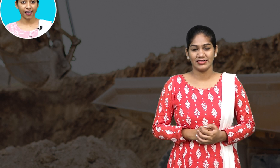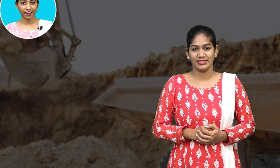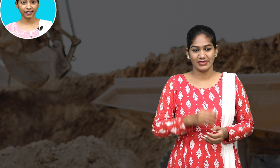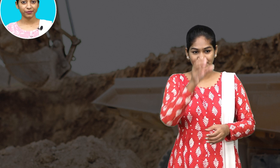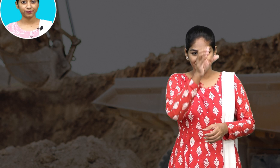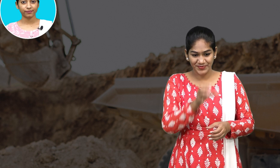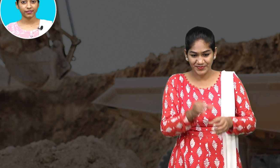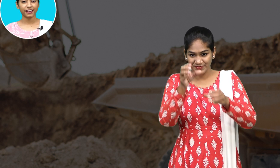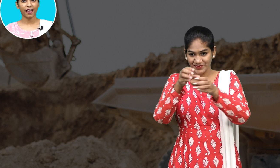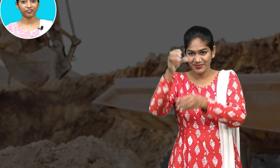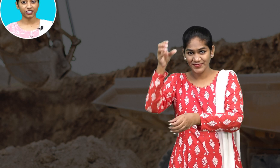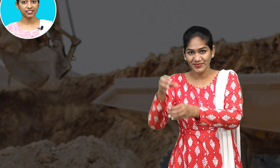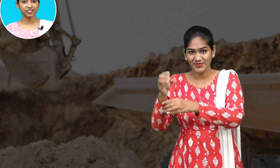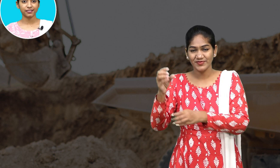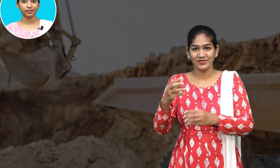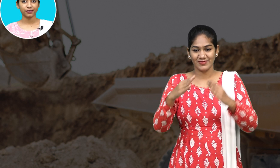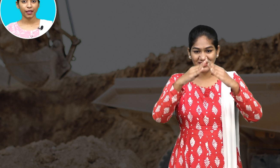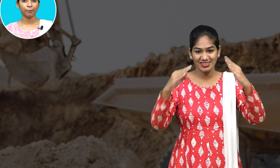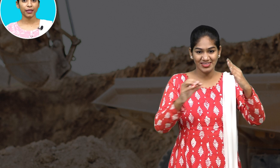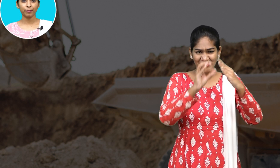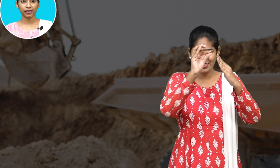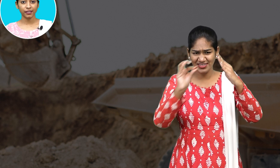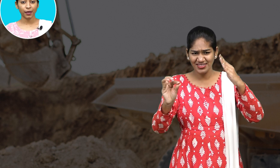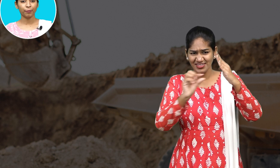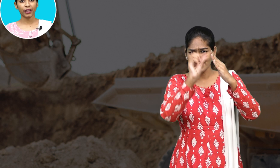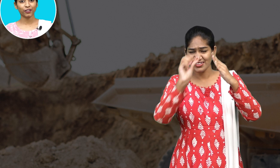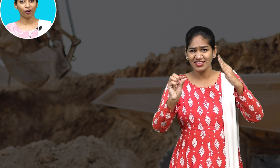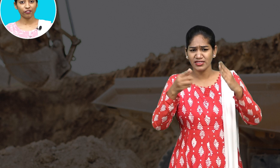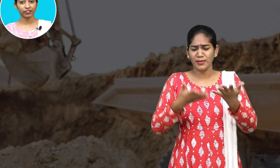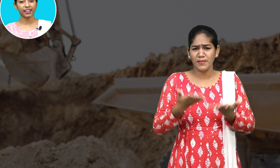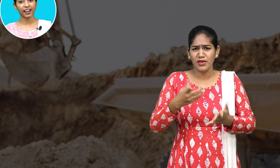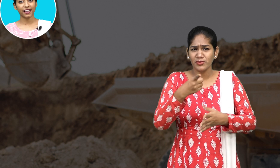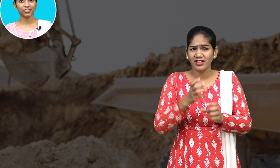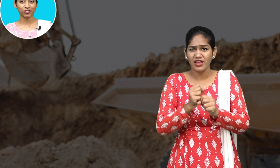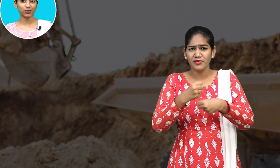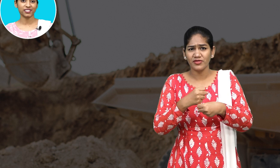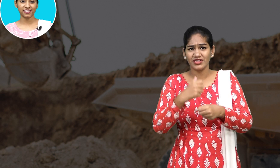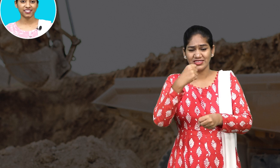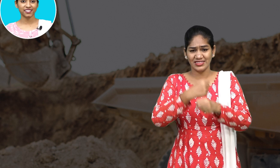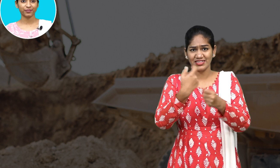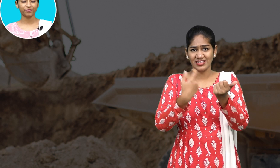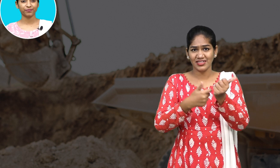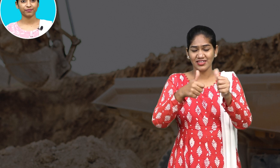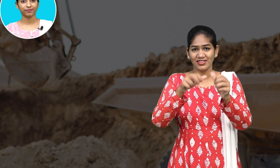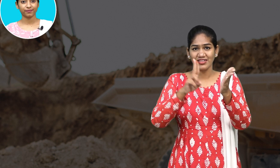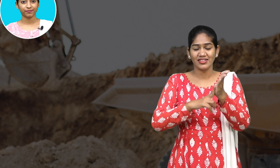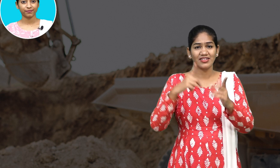Pillars and rafters may be made of granite stones.